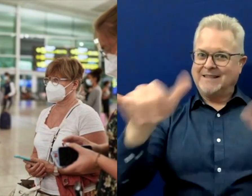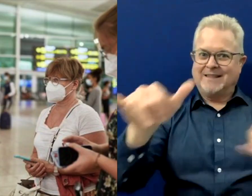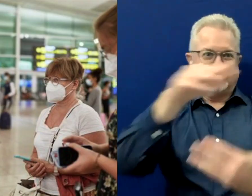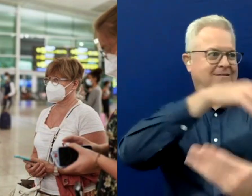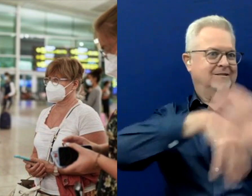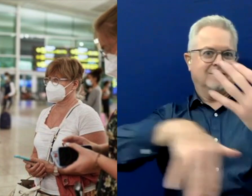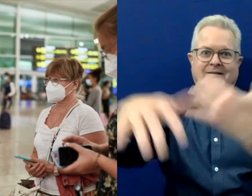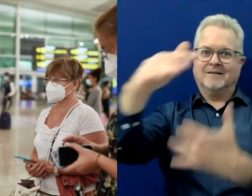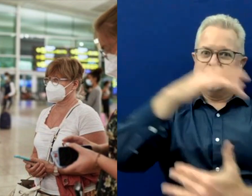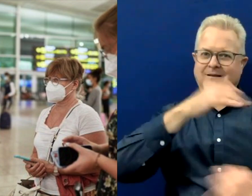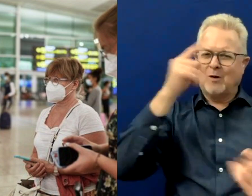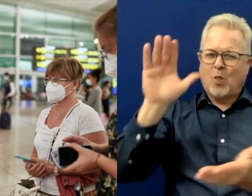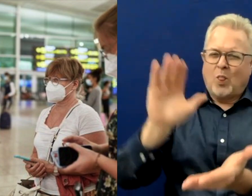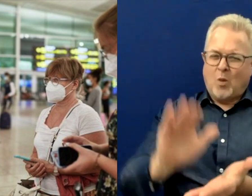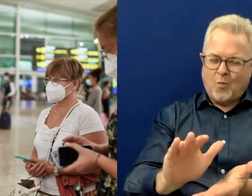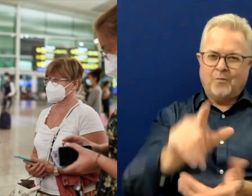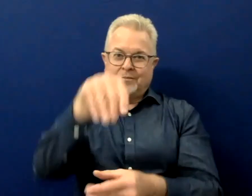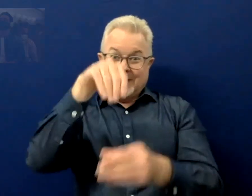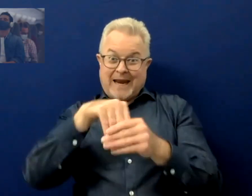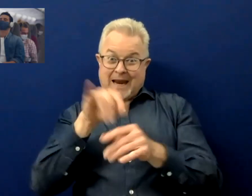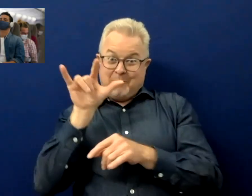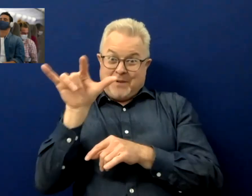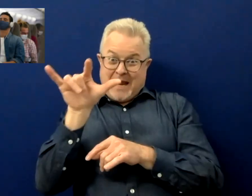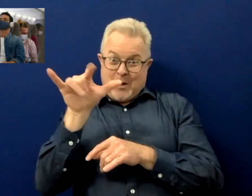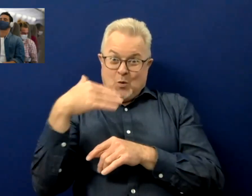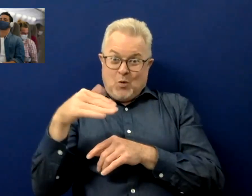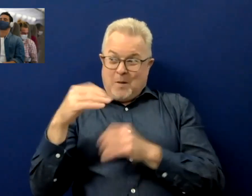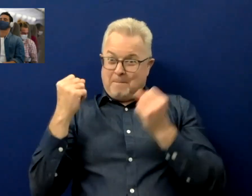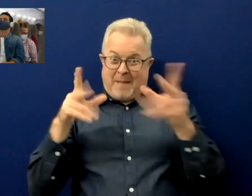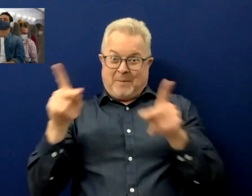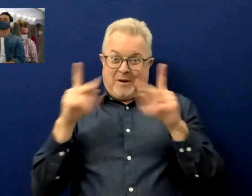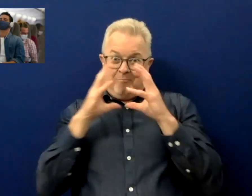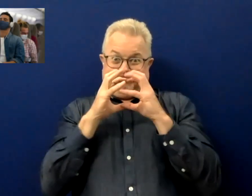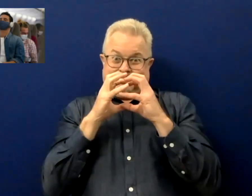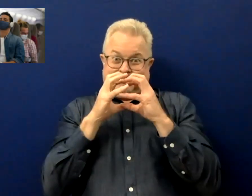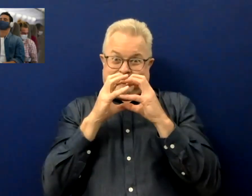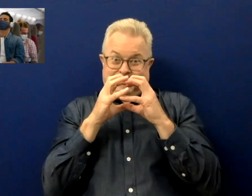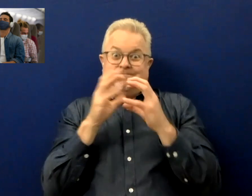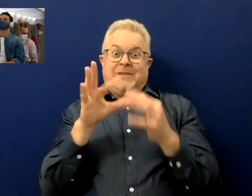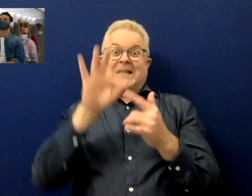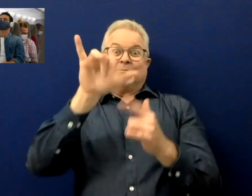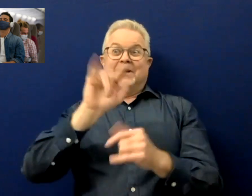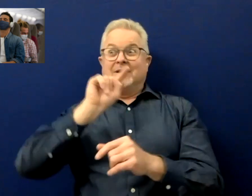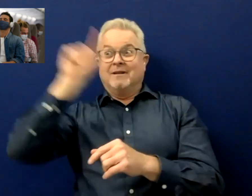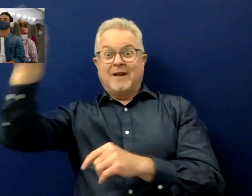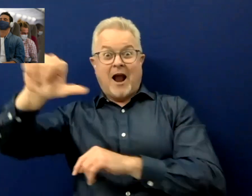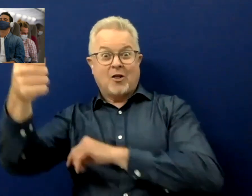said, COVID still exists. Even though it's manageable, it's still there, especially when you're traveling